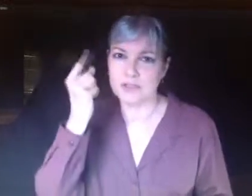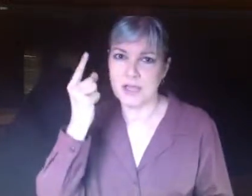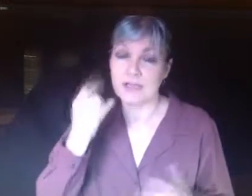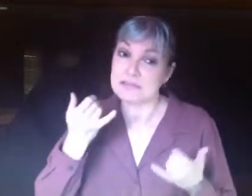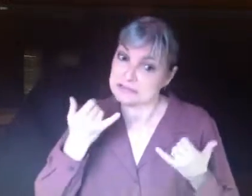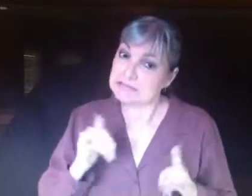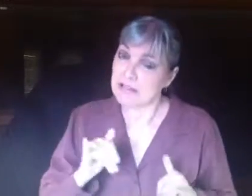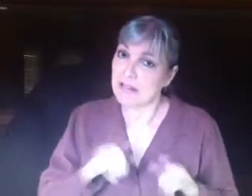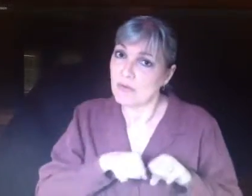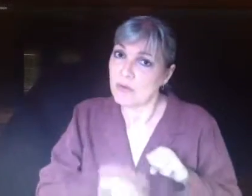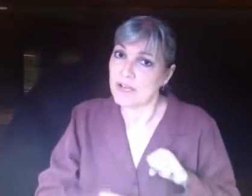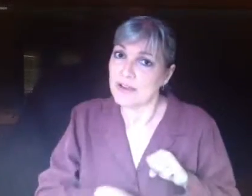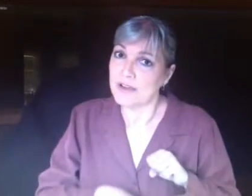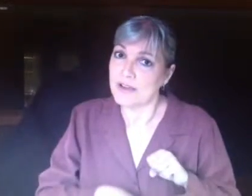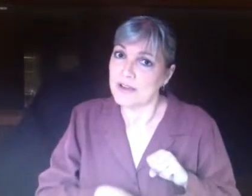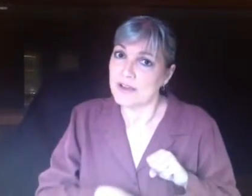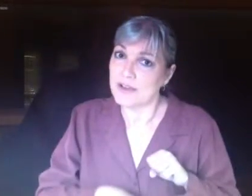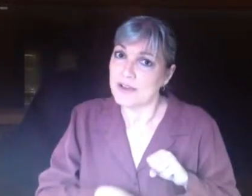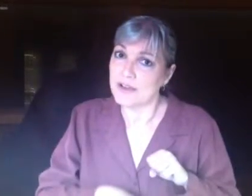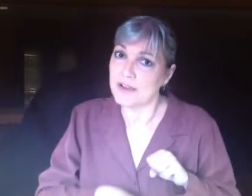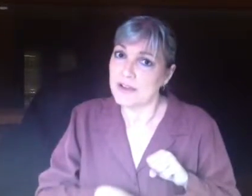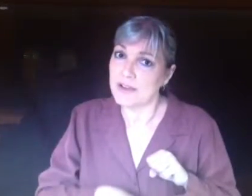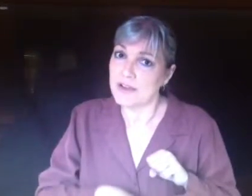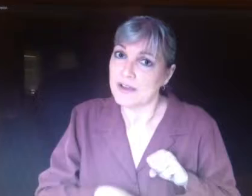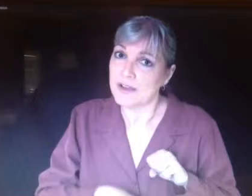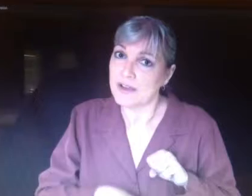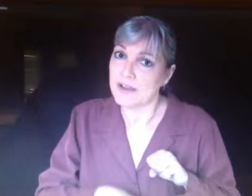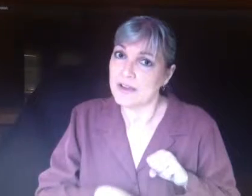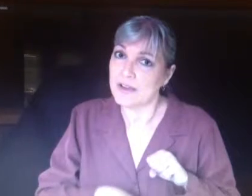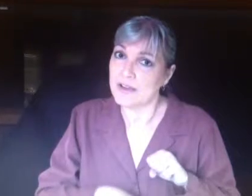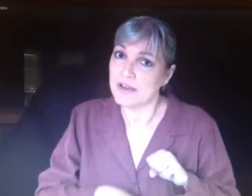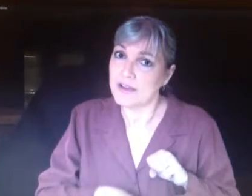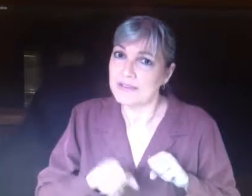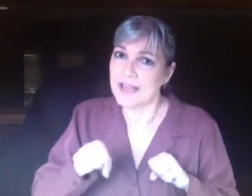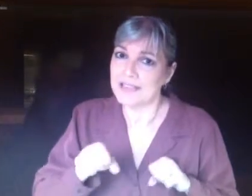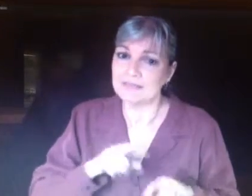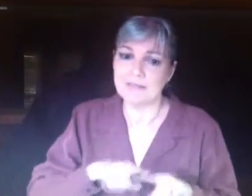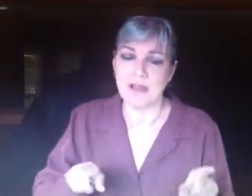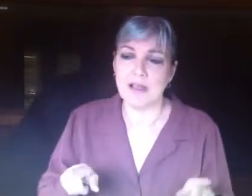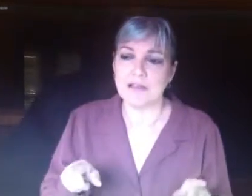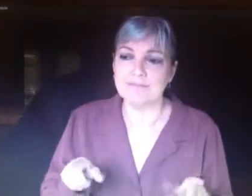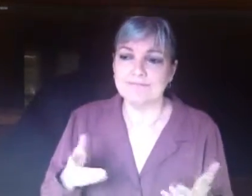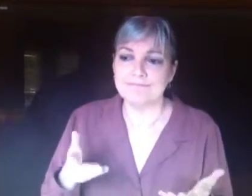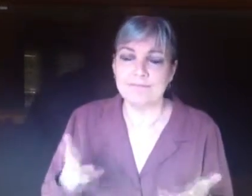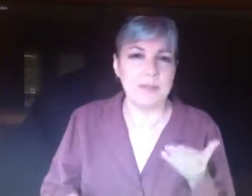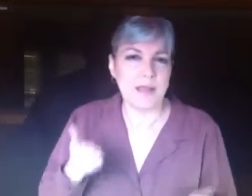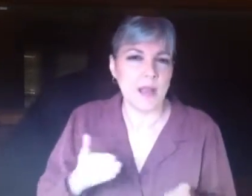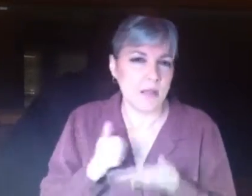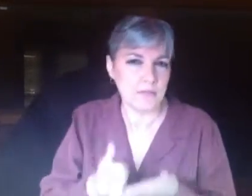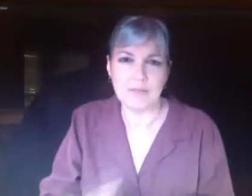the animal be able to see and smell their buddy passing away, and it helps them understand that their friend is now